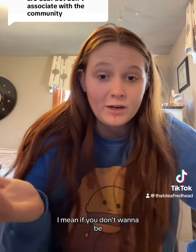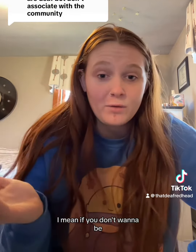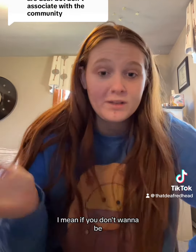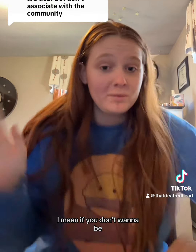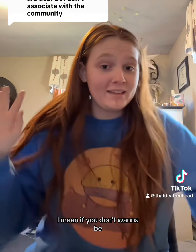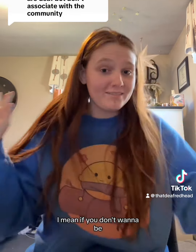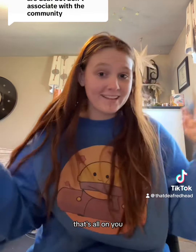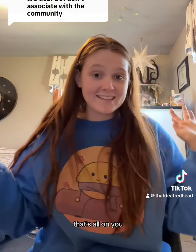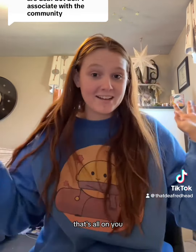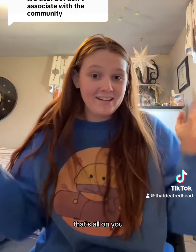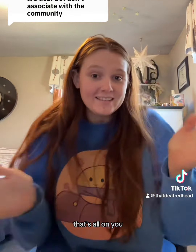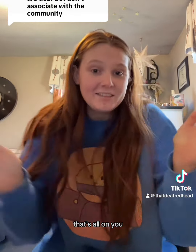you don't want to be, that's all on you.